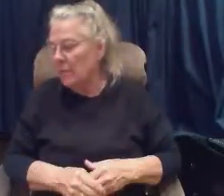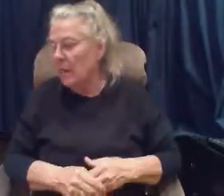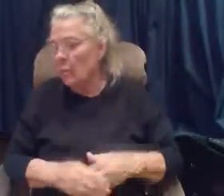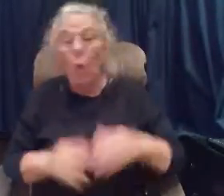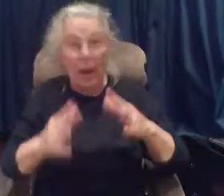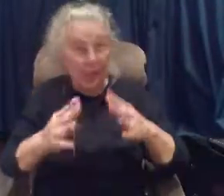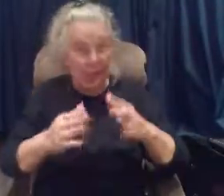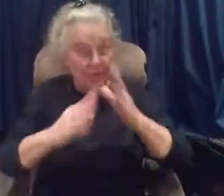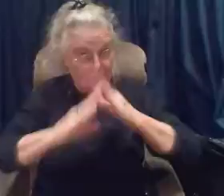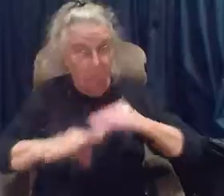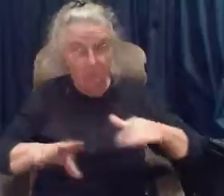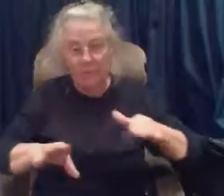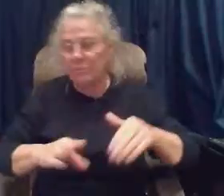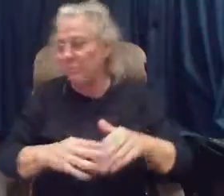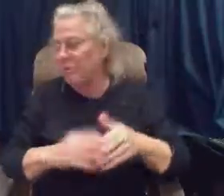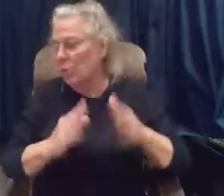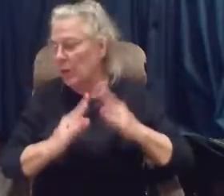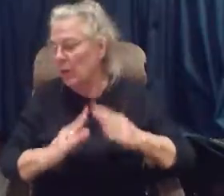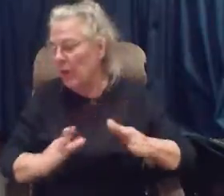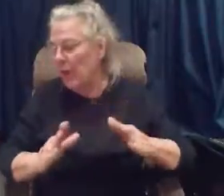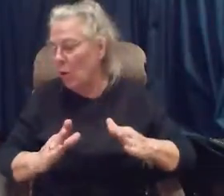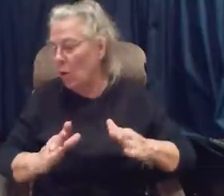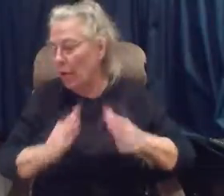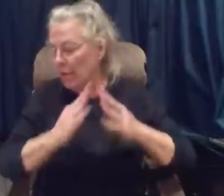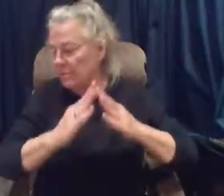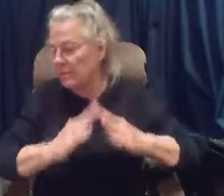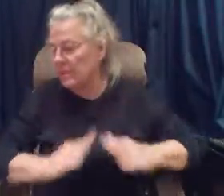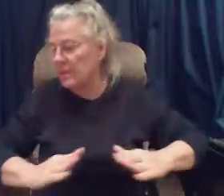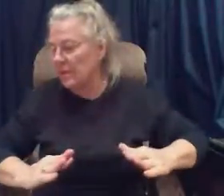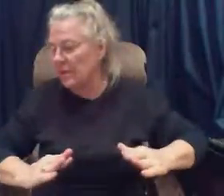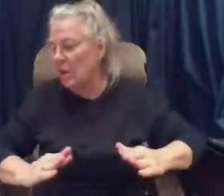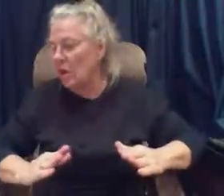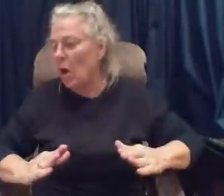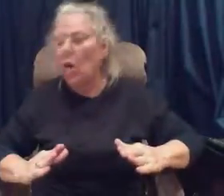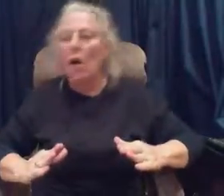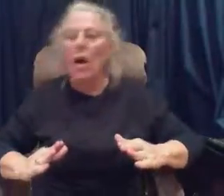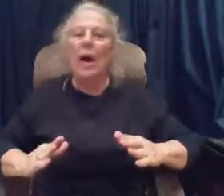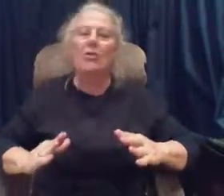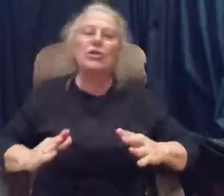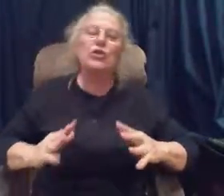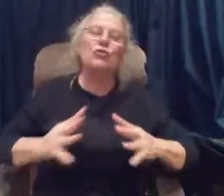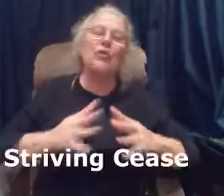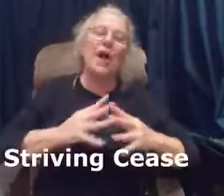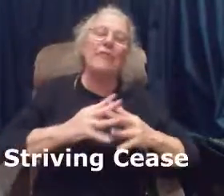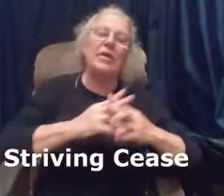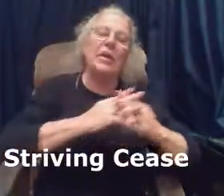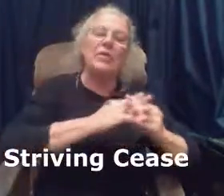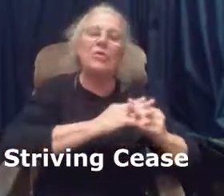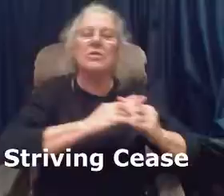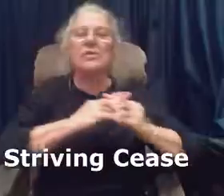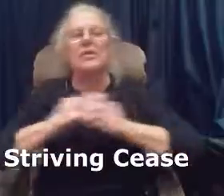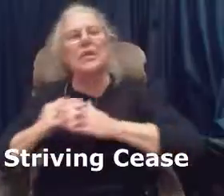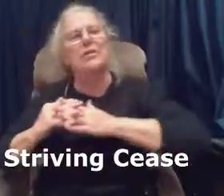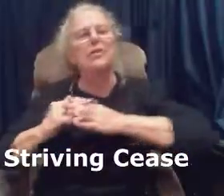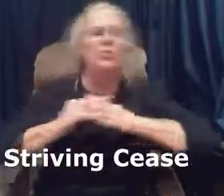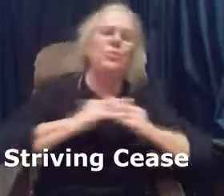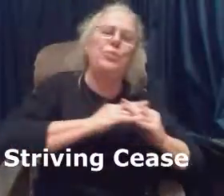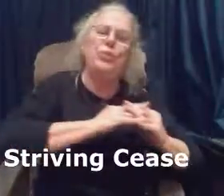And quietness, of course, still being with that quiet sound. Our striving, and you can see it just